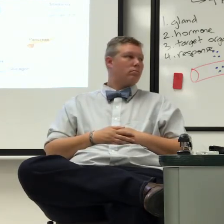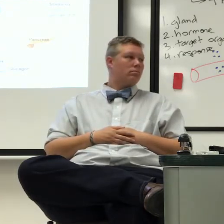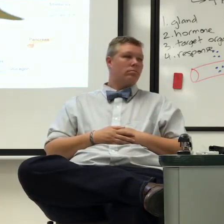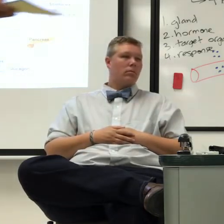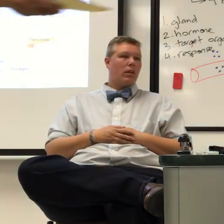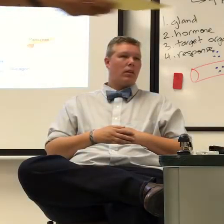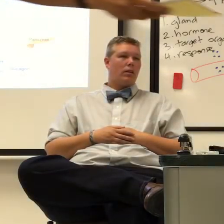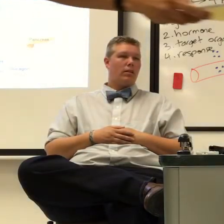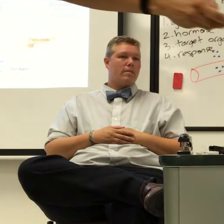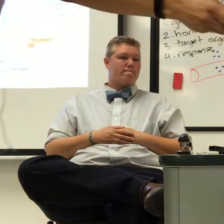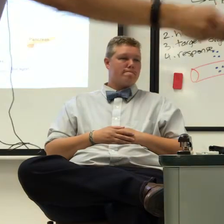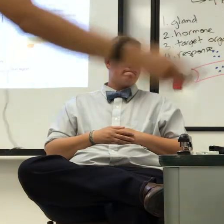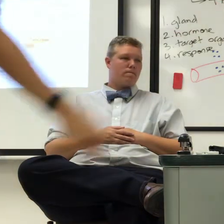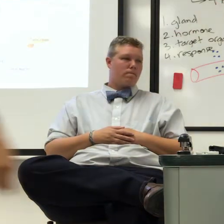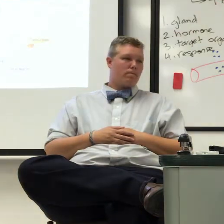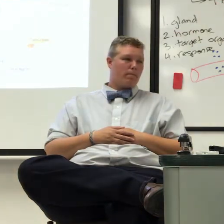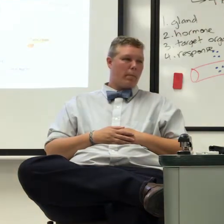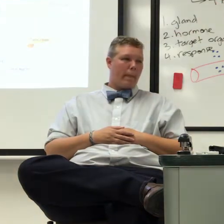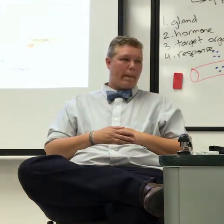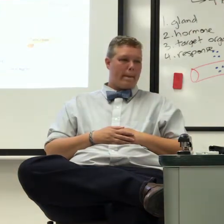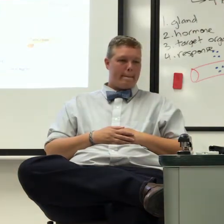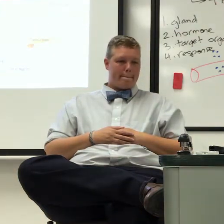door.